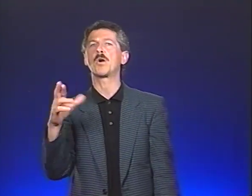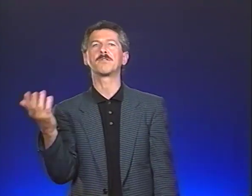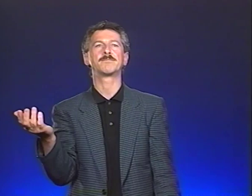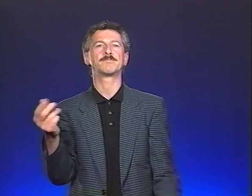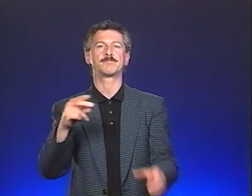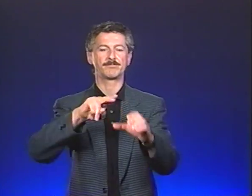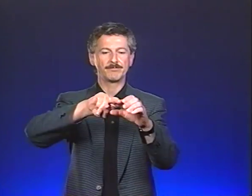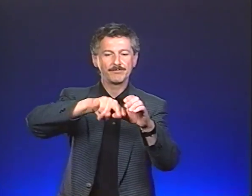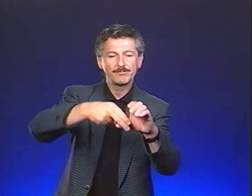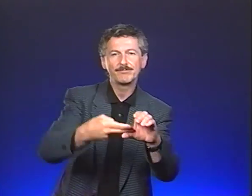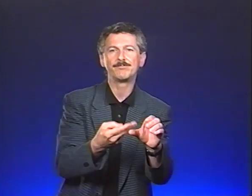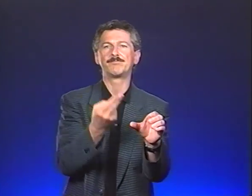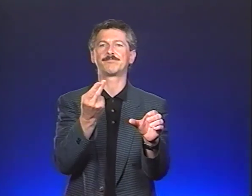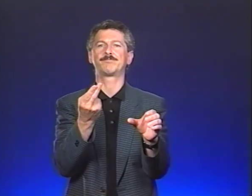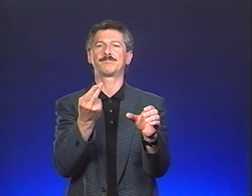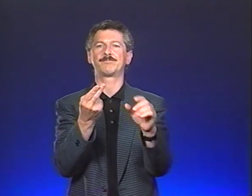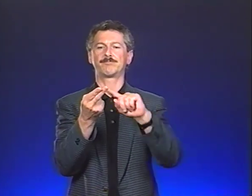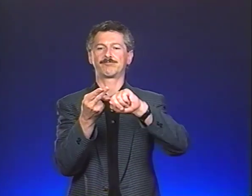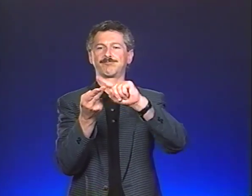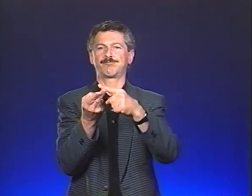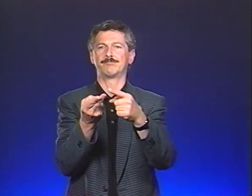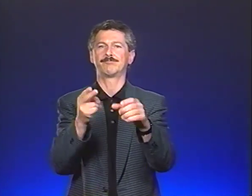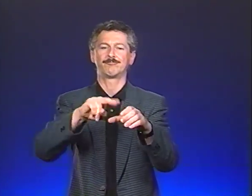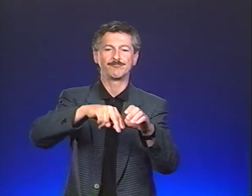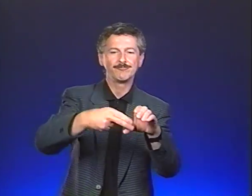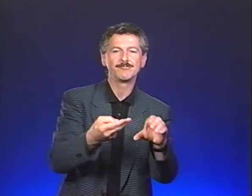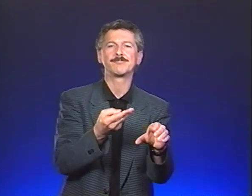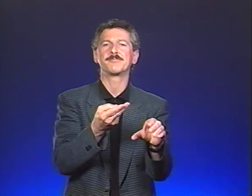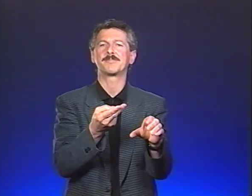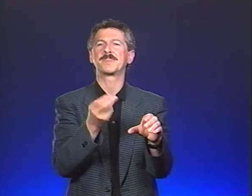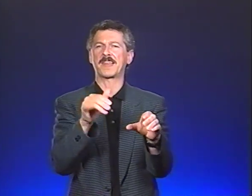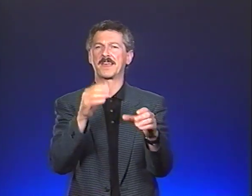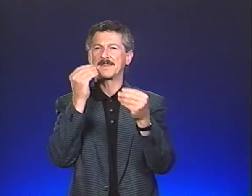specified, or dipping out of a container with a spoon.